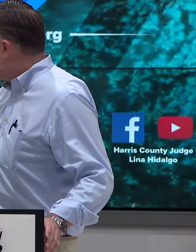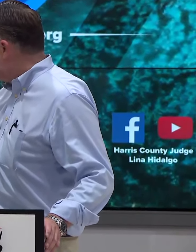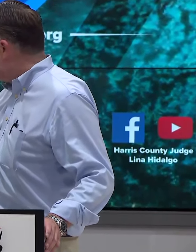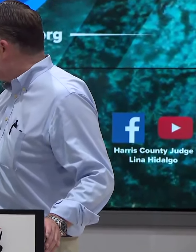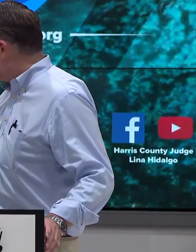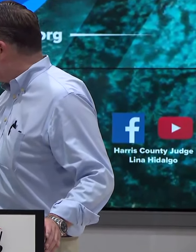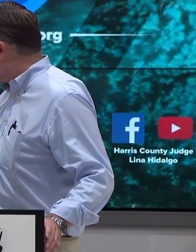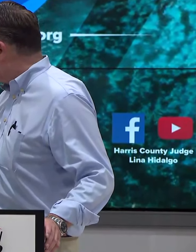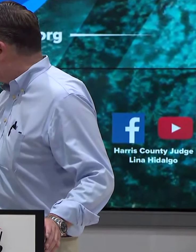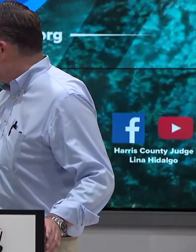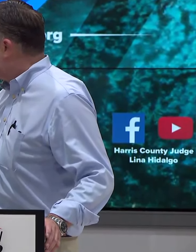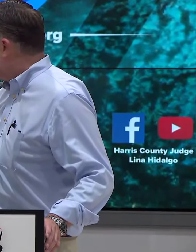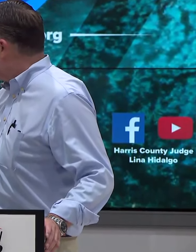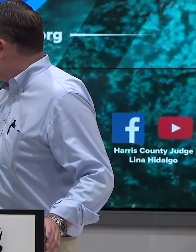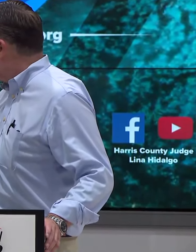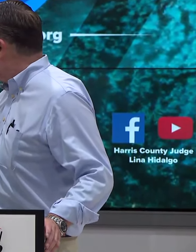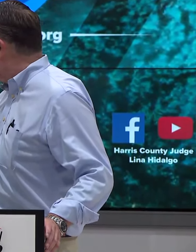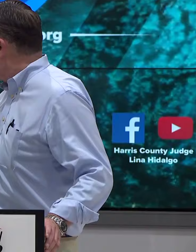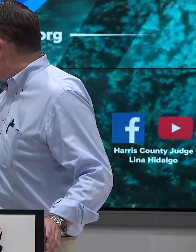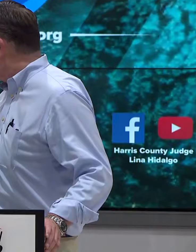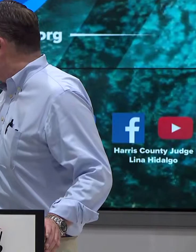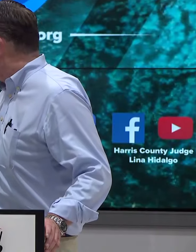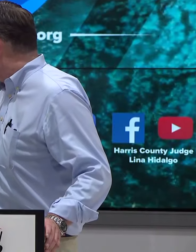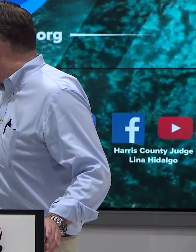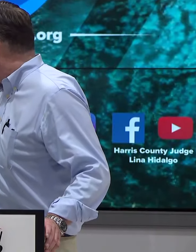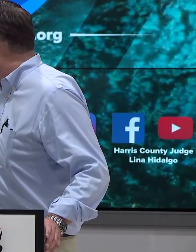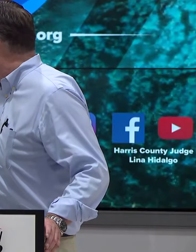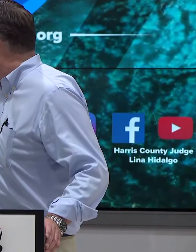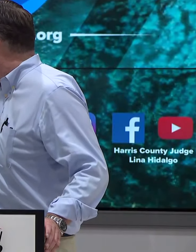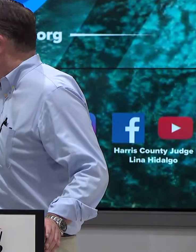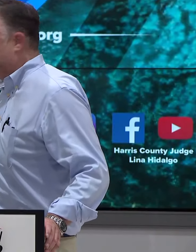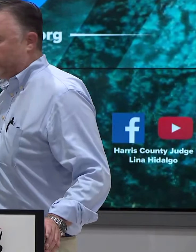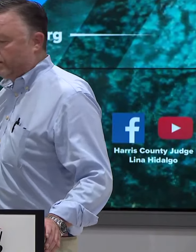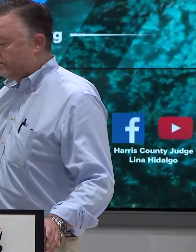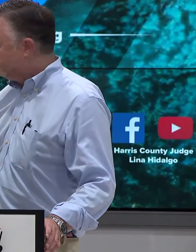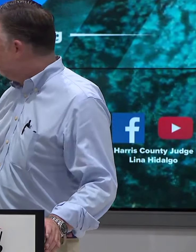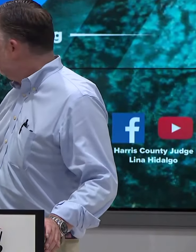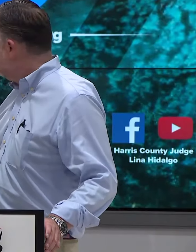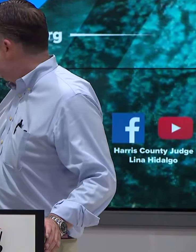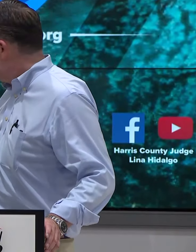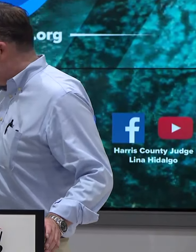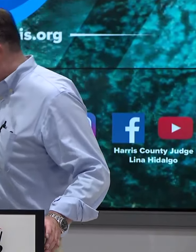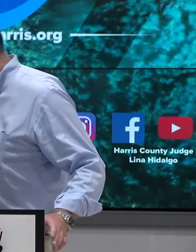we have to wait to do our assessment so that we know where to send the crews once we put them to work.